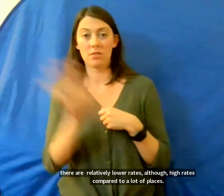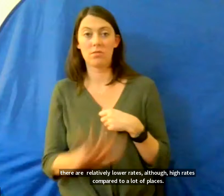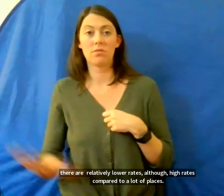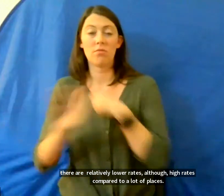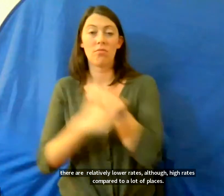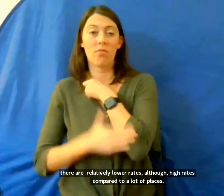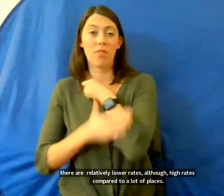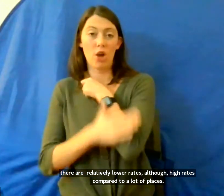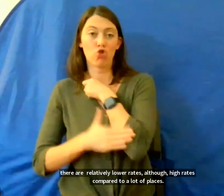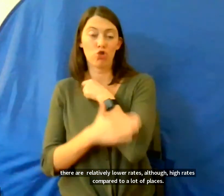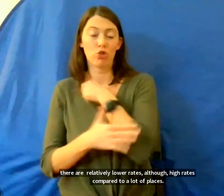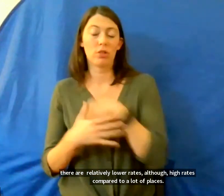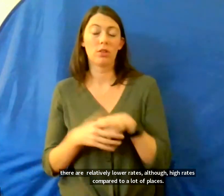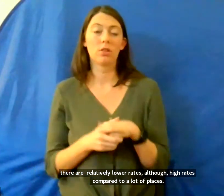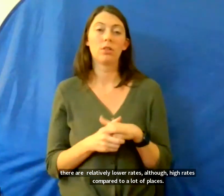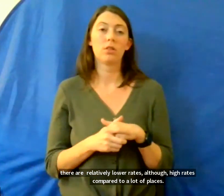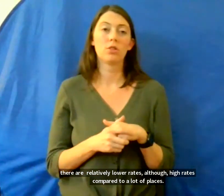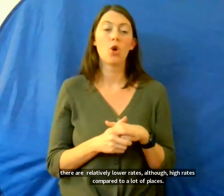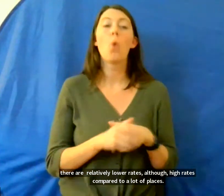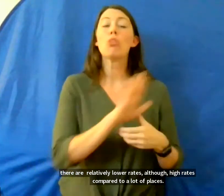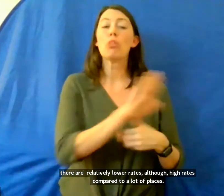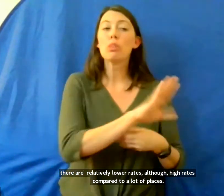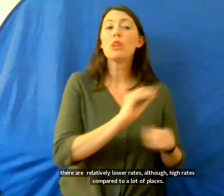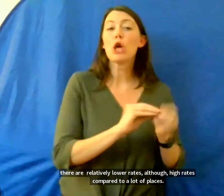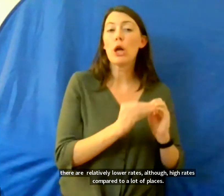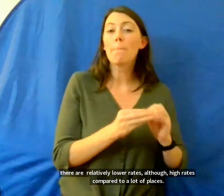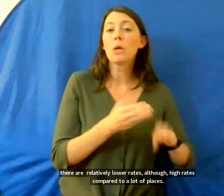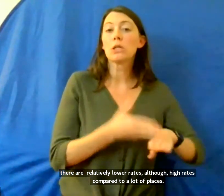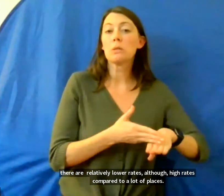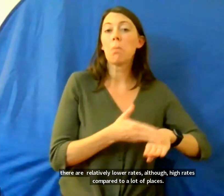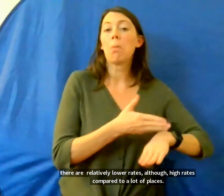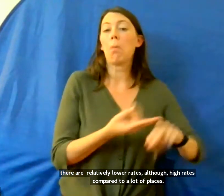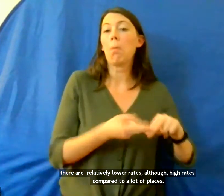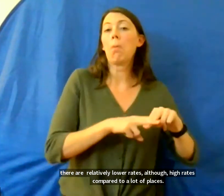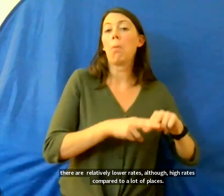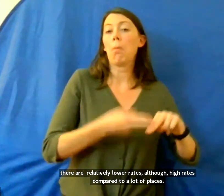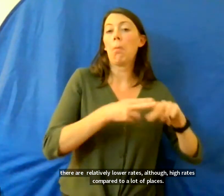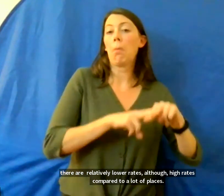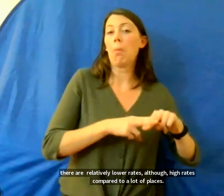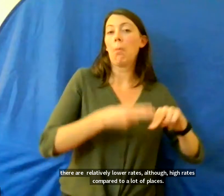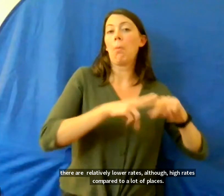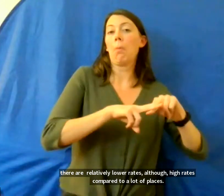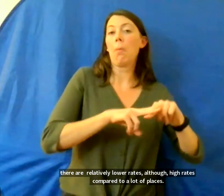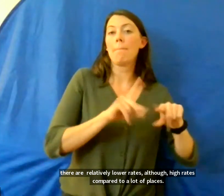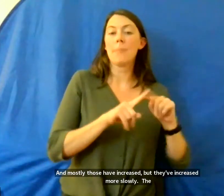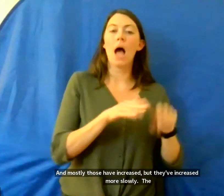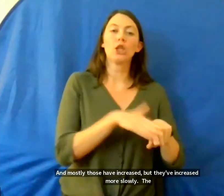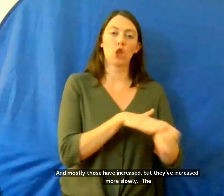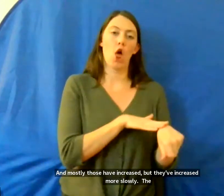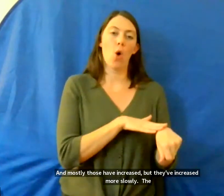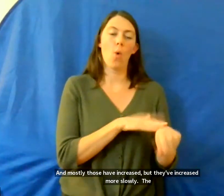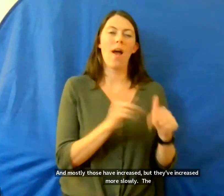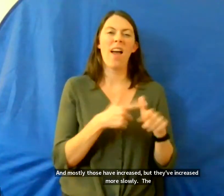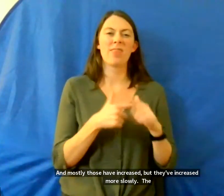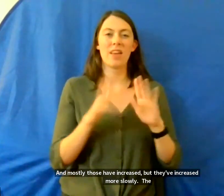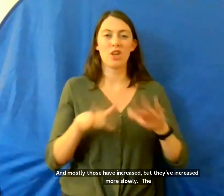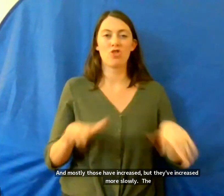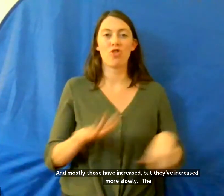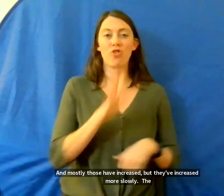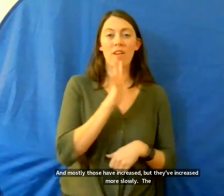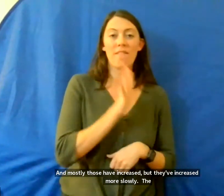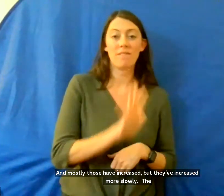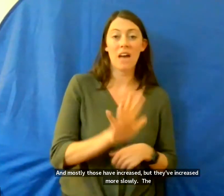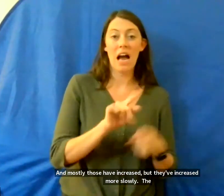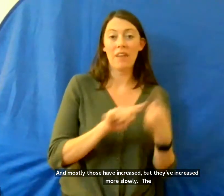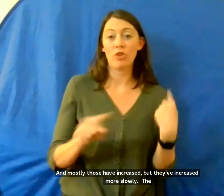Mostly those have increased, but they've increased more slowly. The children, 5 to 11-year-olds, it went up very quickly early